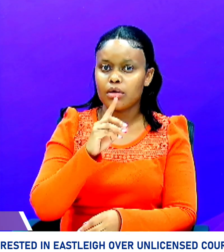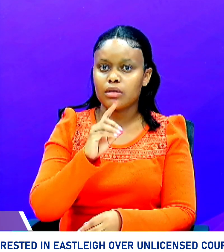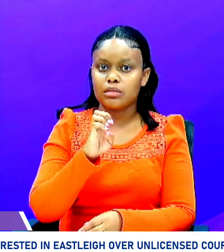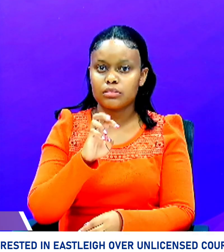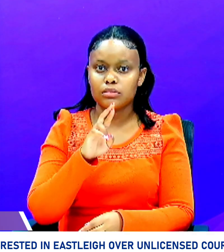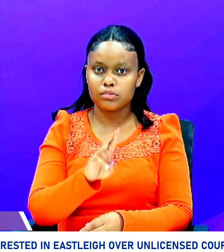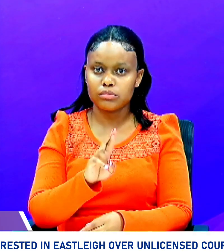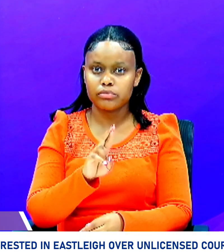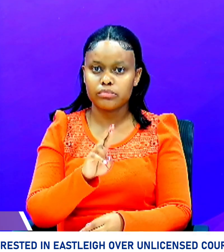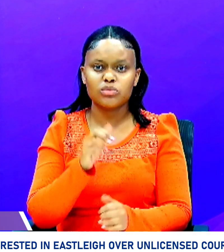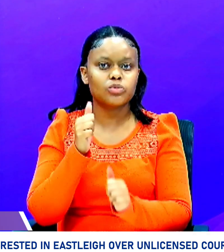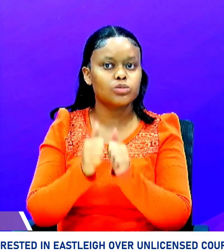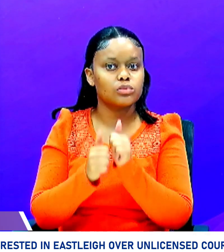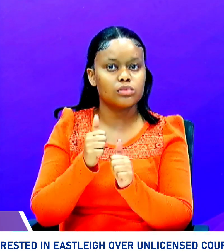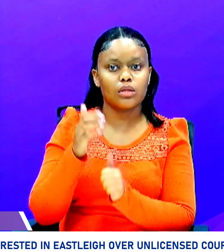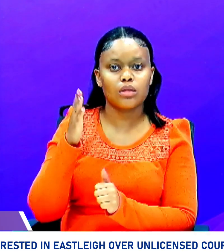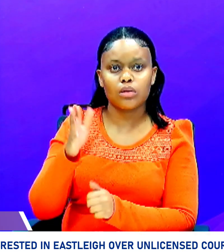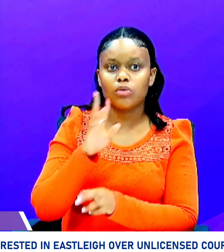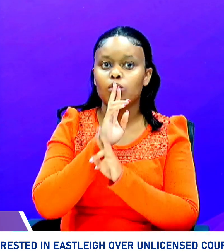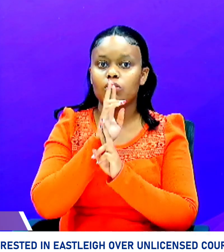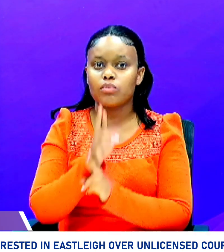and Mandera Parcel Store,